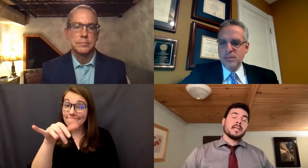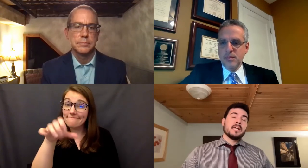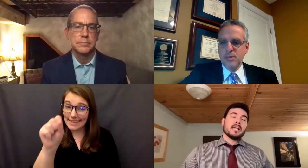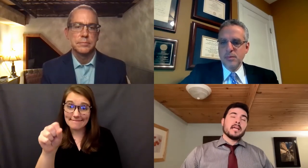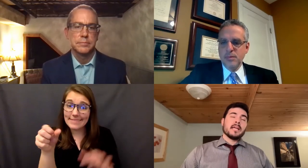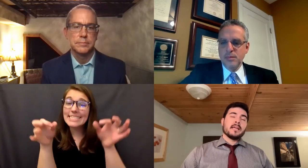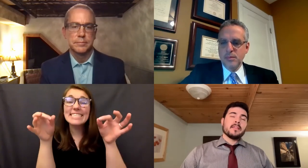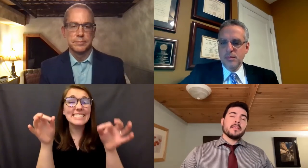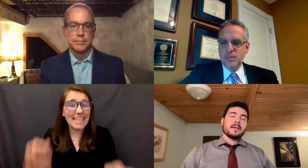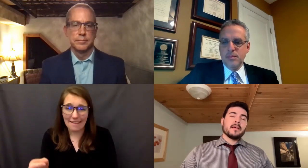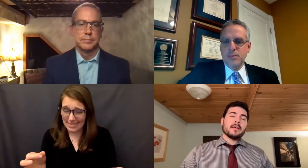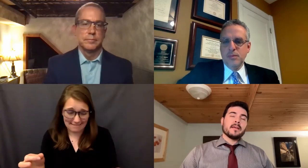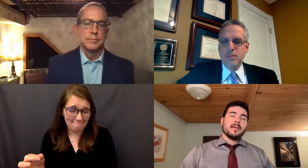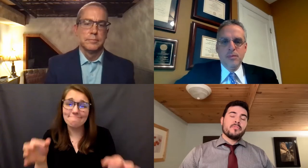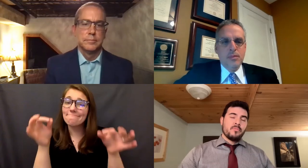question,